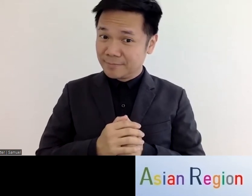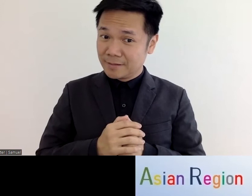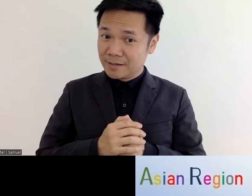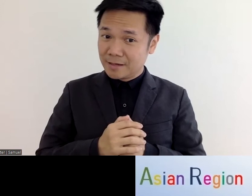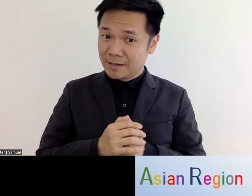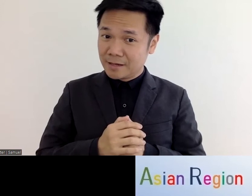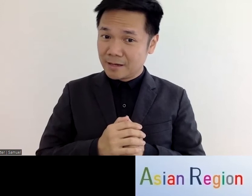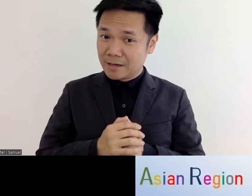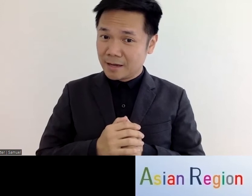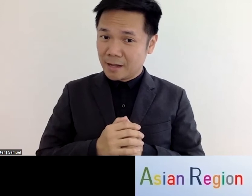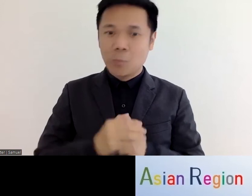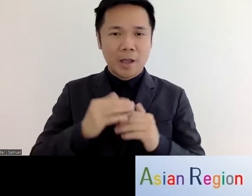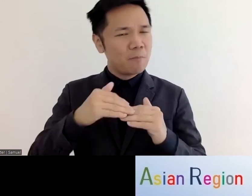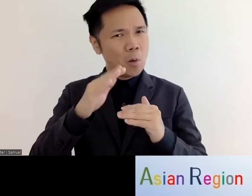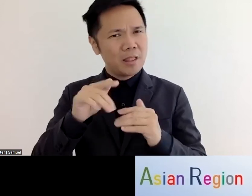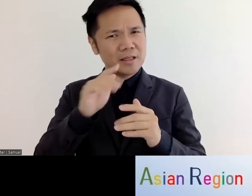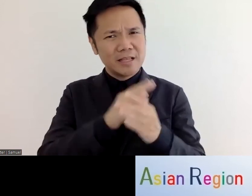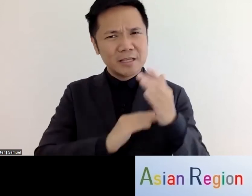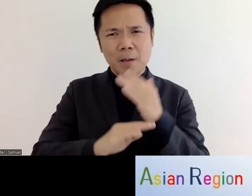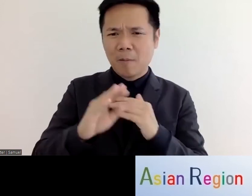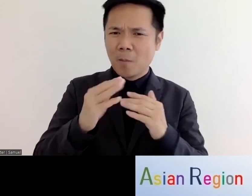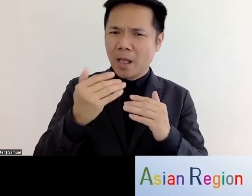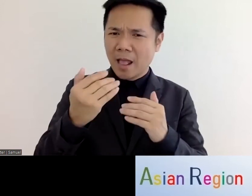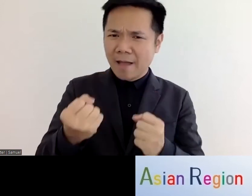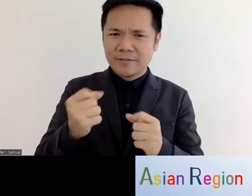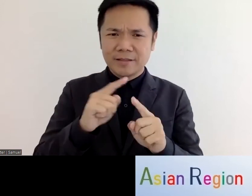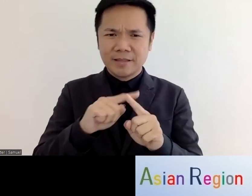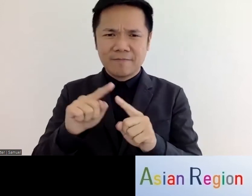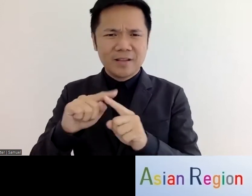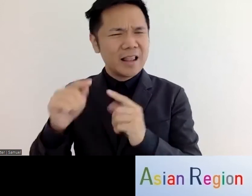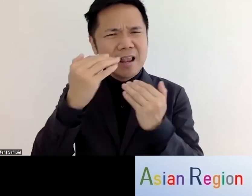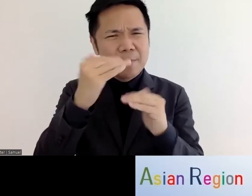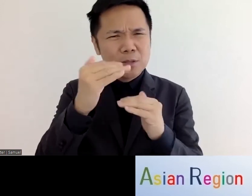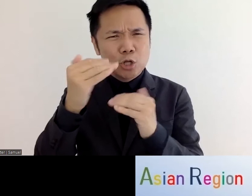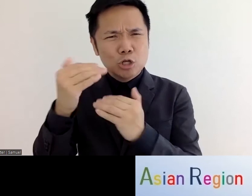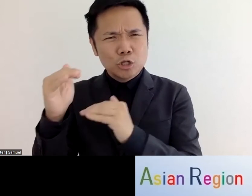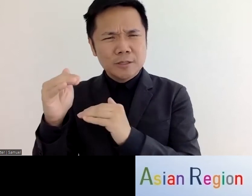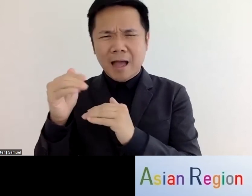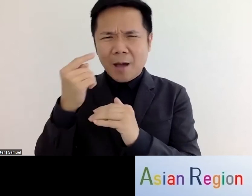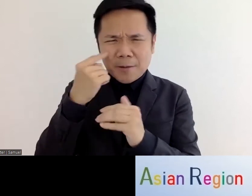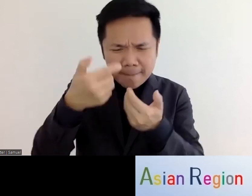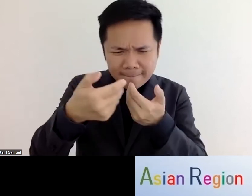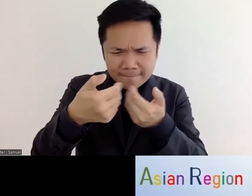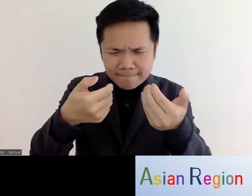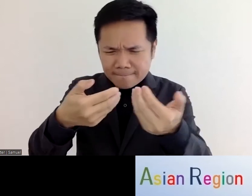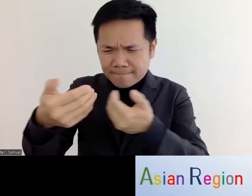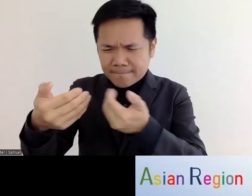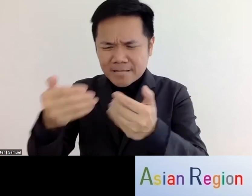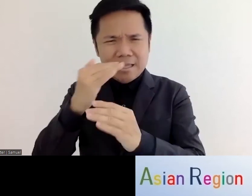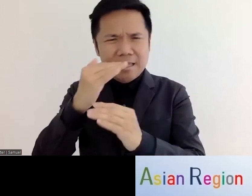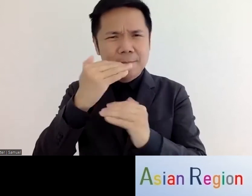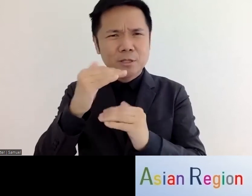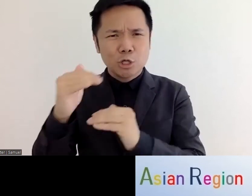certain limitation, and because of that limitation, we cannot do certain kinds of jobs, though